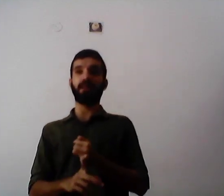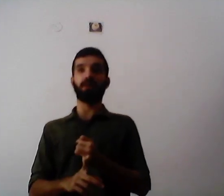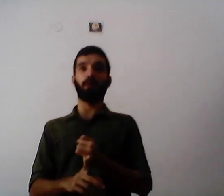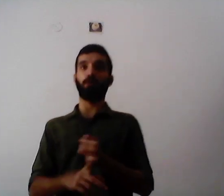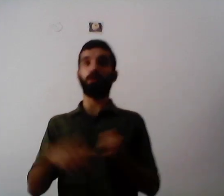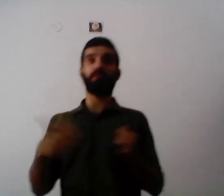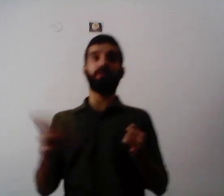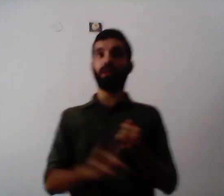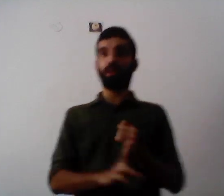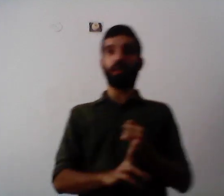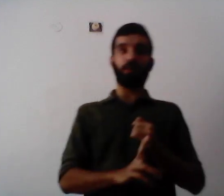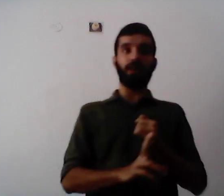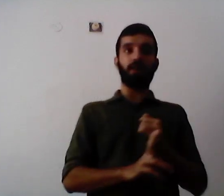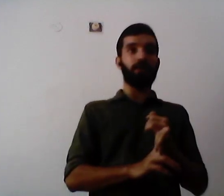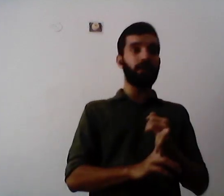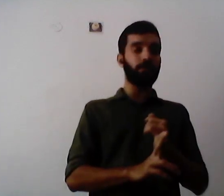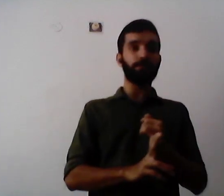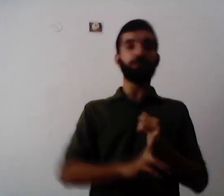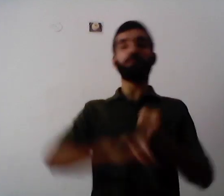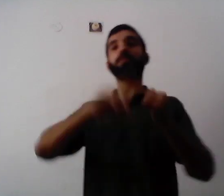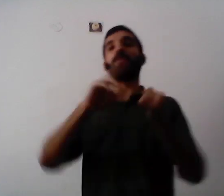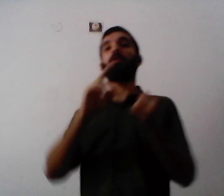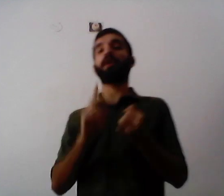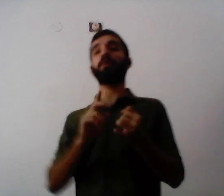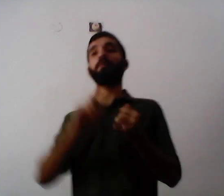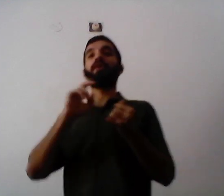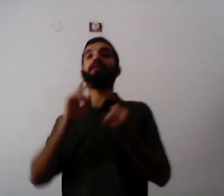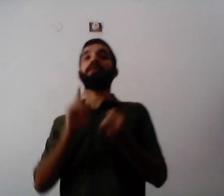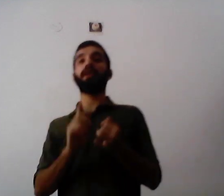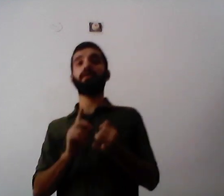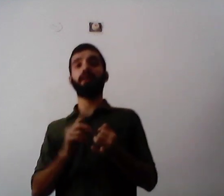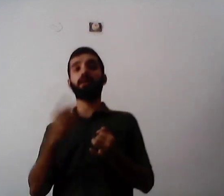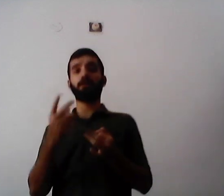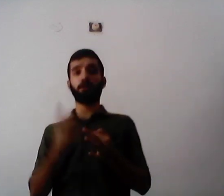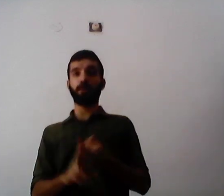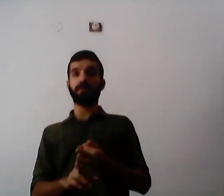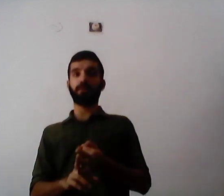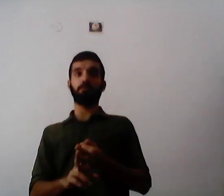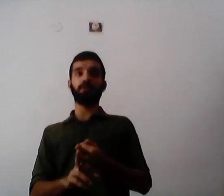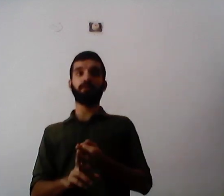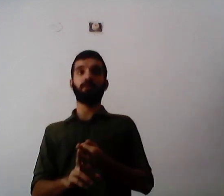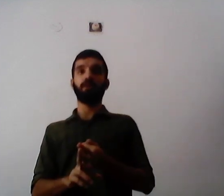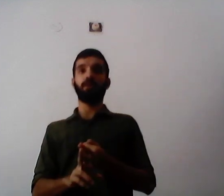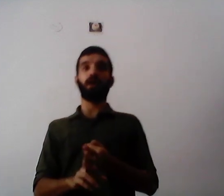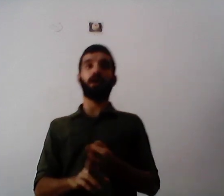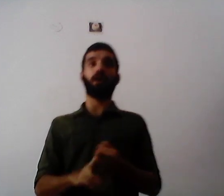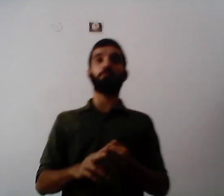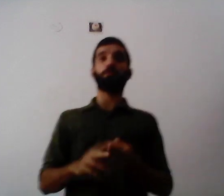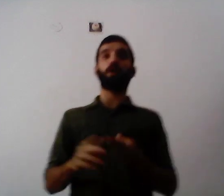sound. You are very clear with that, right? Okay. Then another two examples. You have